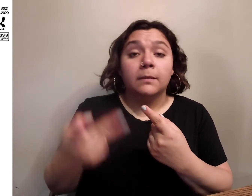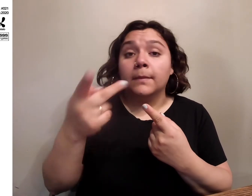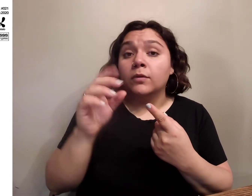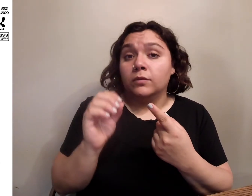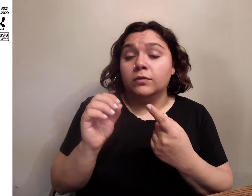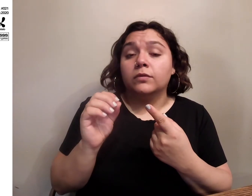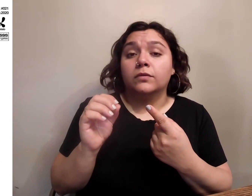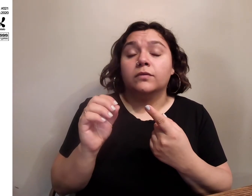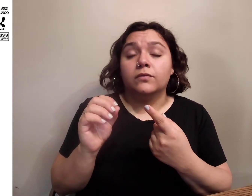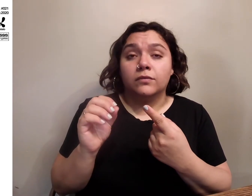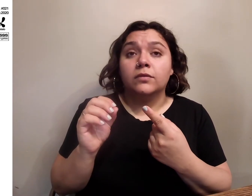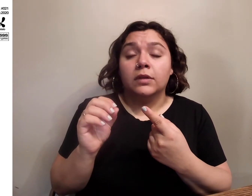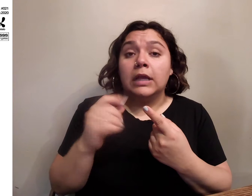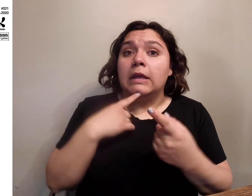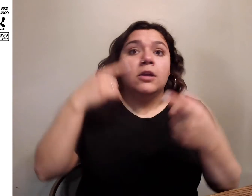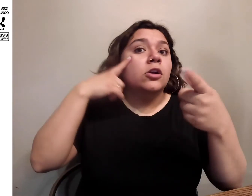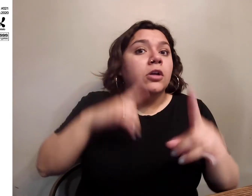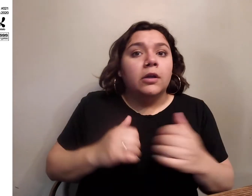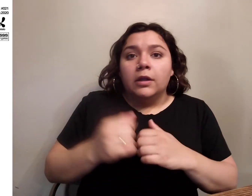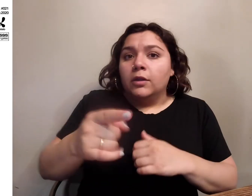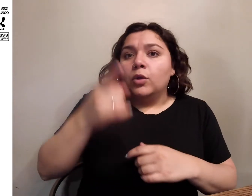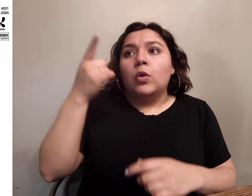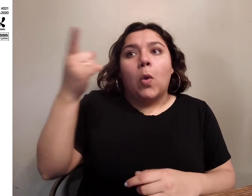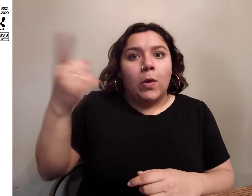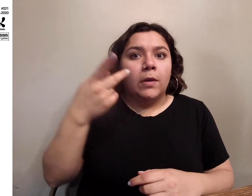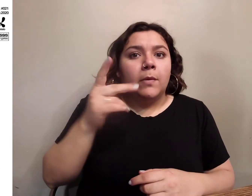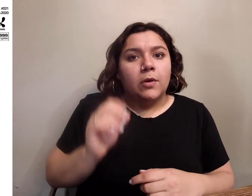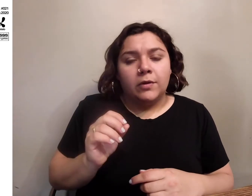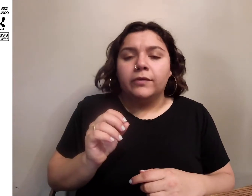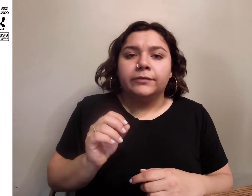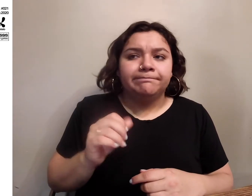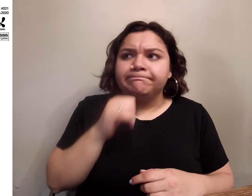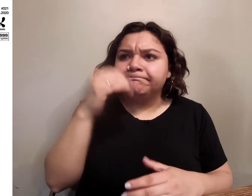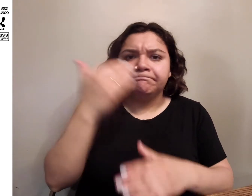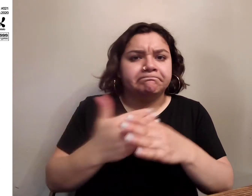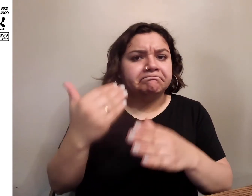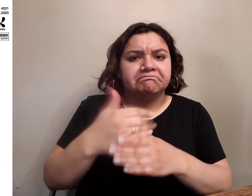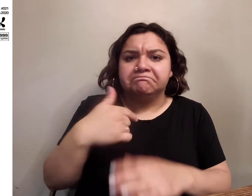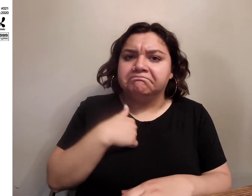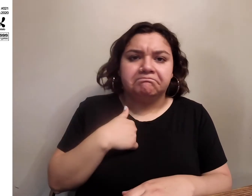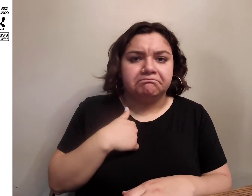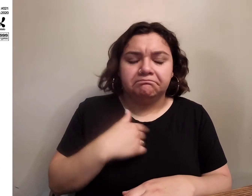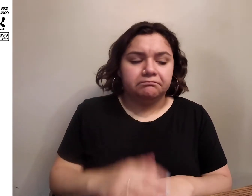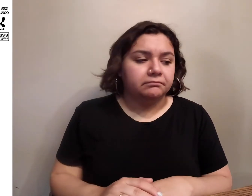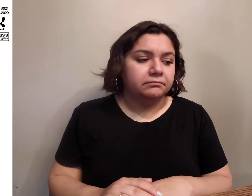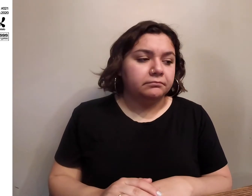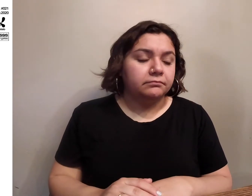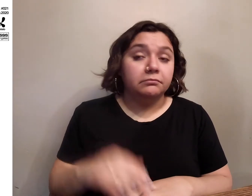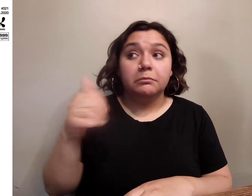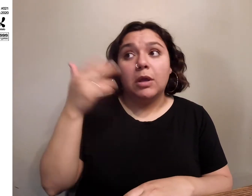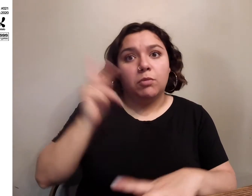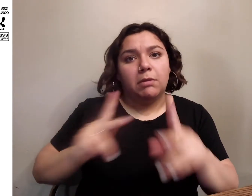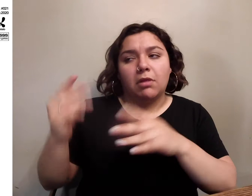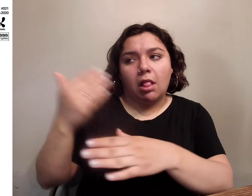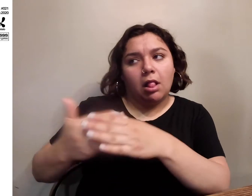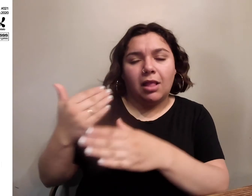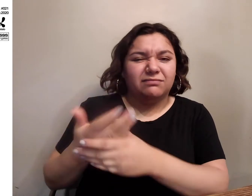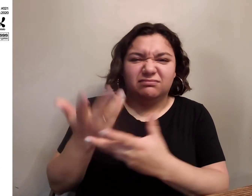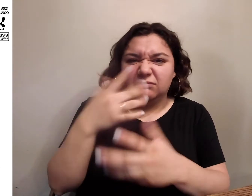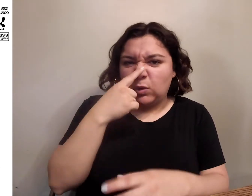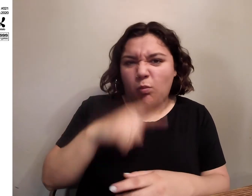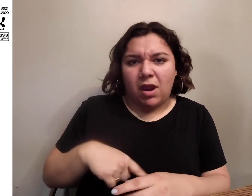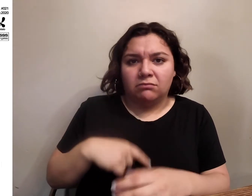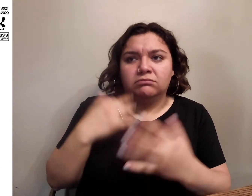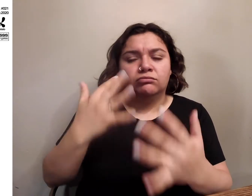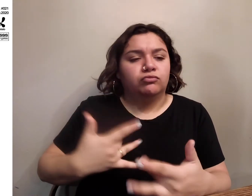office. I so agree with you about going there. Like, it doesn't bother me as it does other people. I don't mind standing